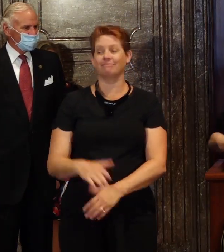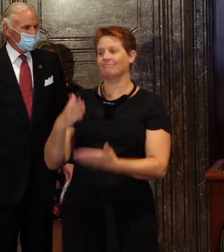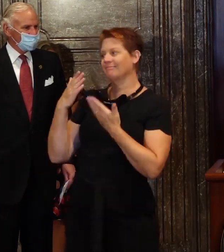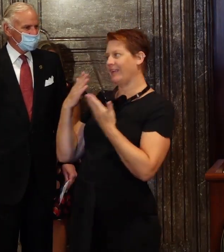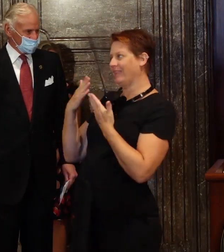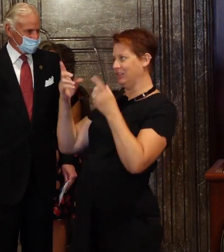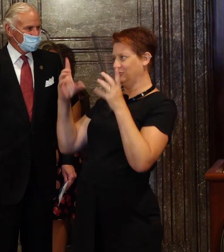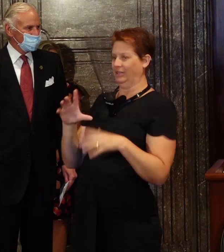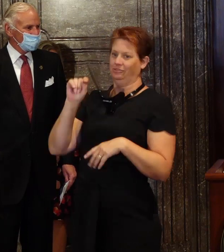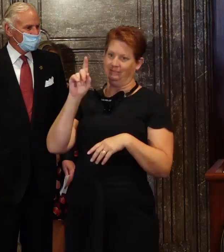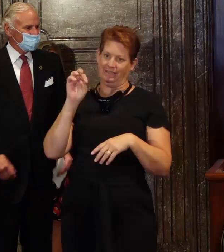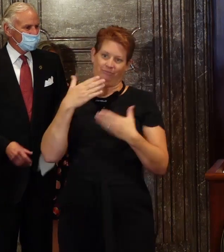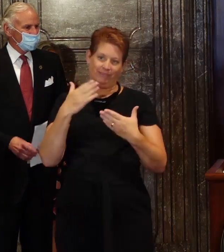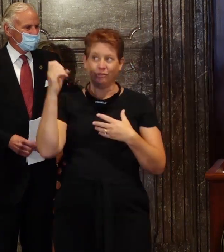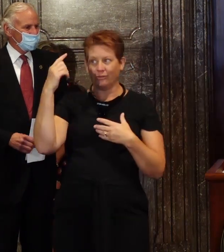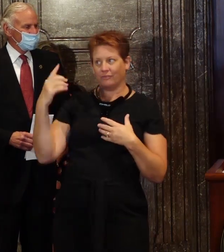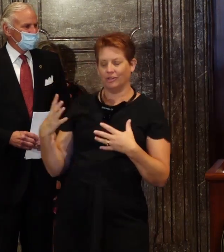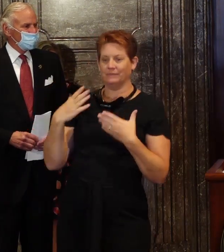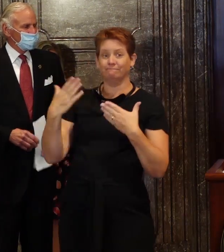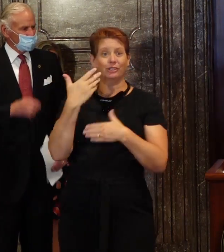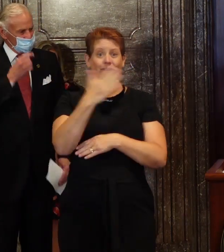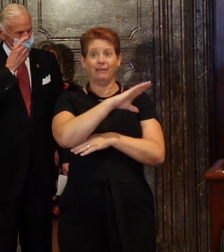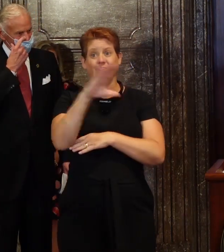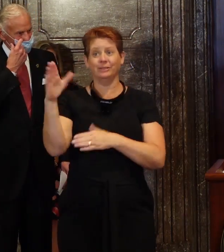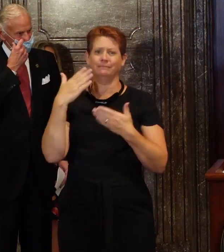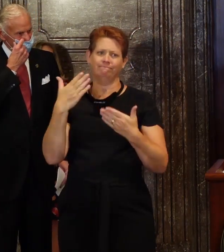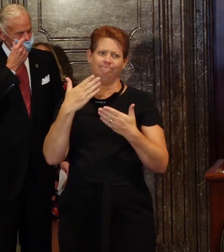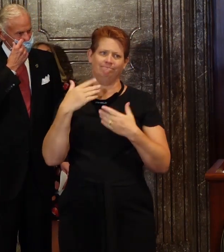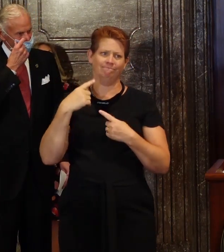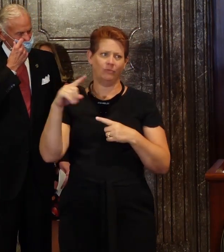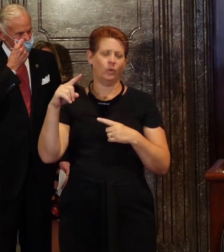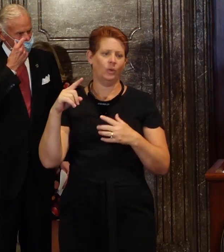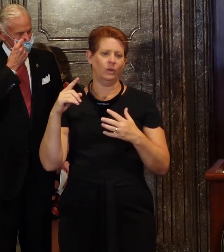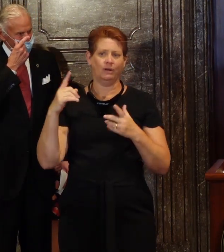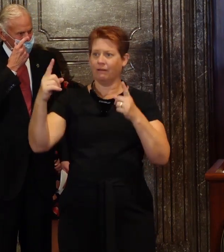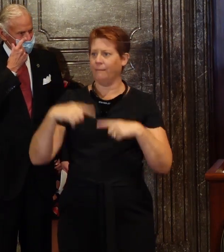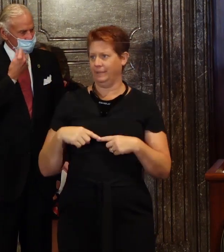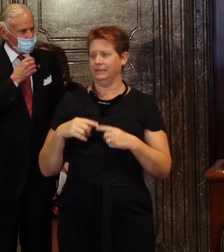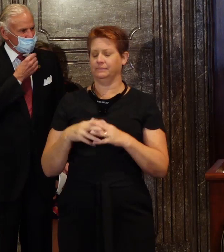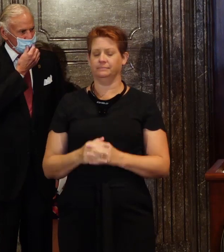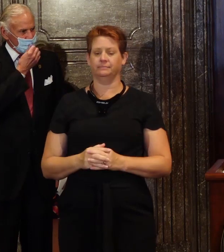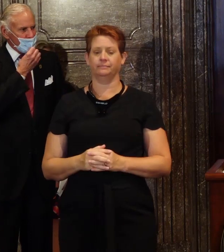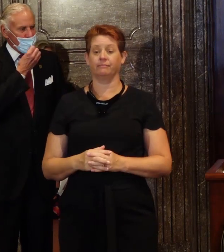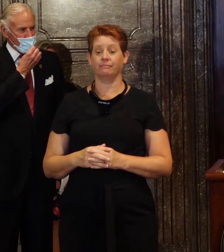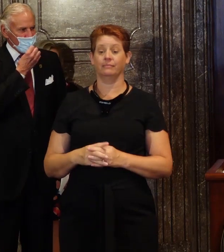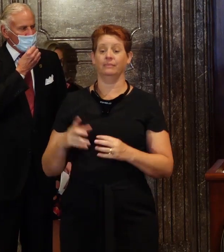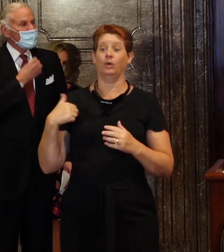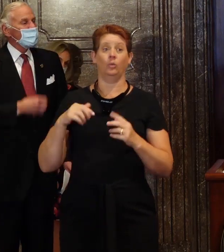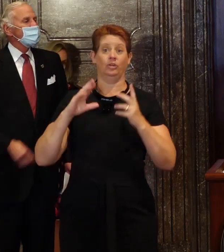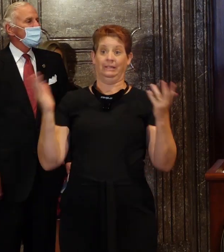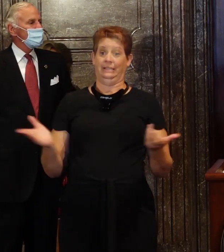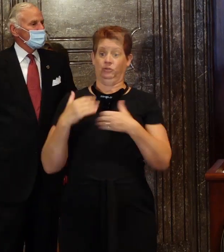Thank you, Director Taylor. Thank you, Governor. Good afternoon, and thank you all for being here as we share the DHEC guidelines